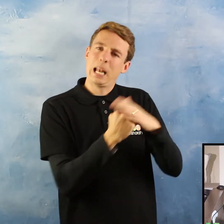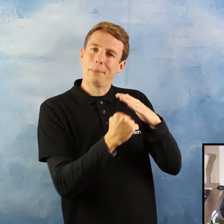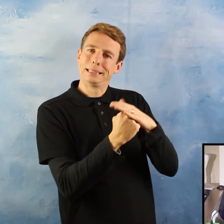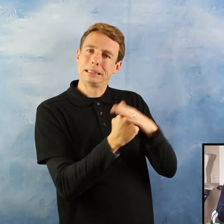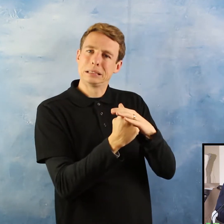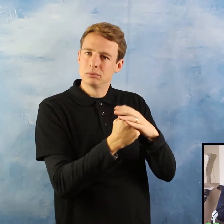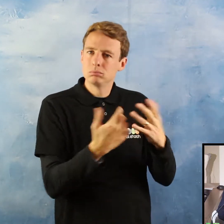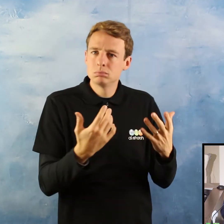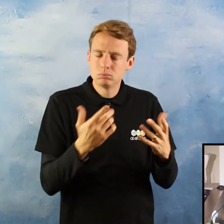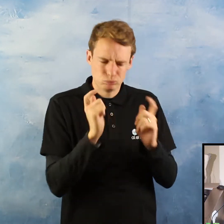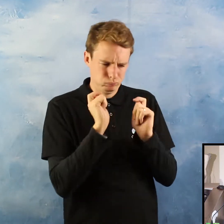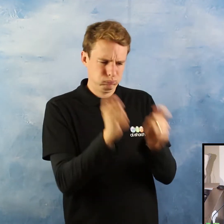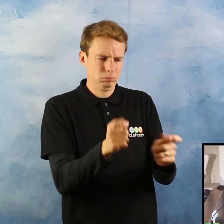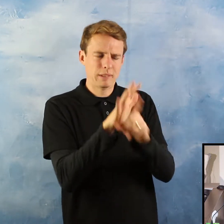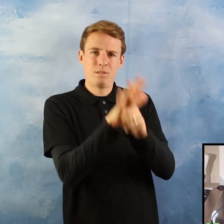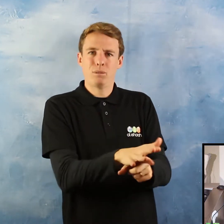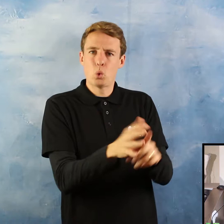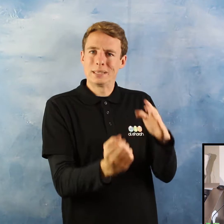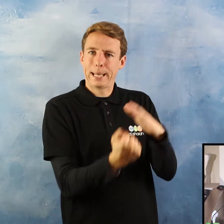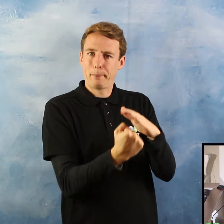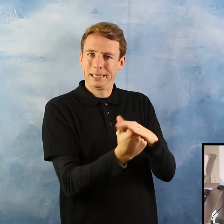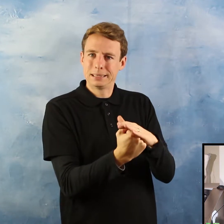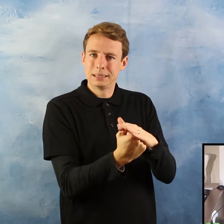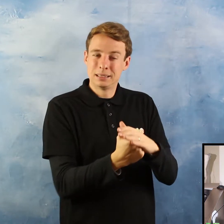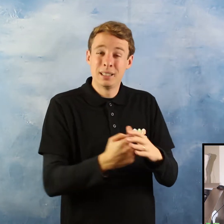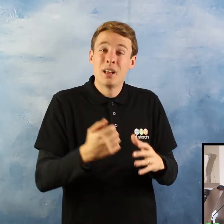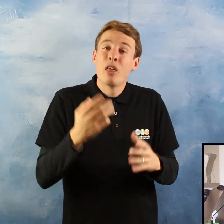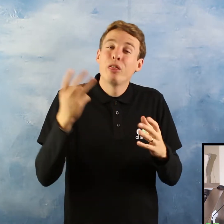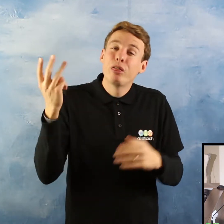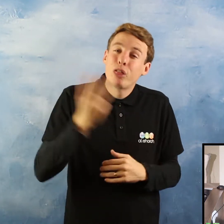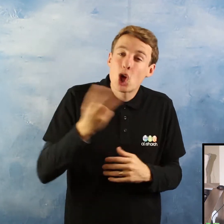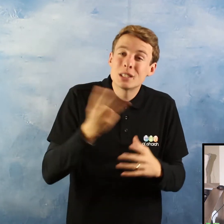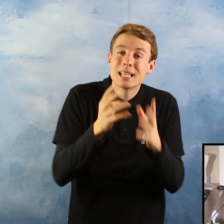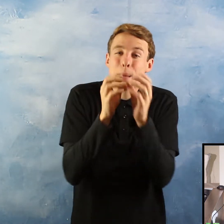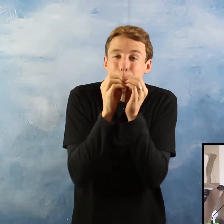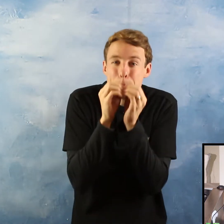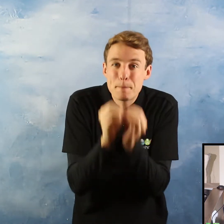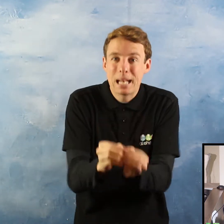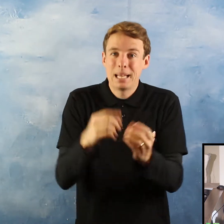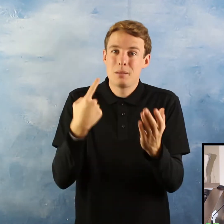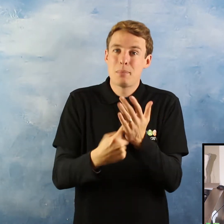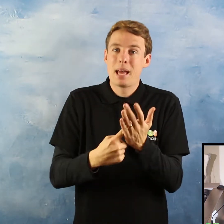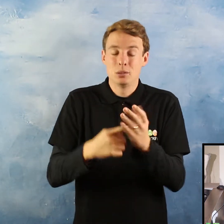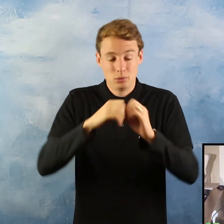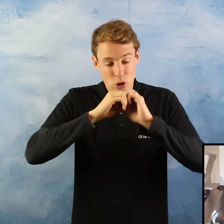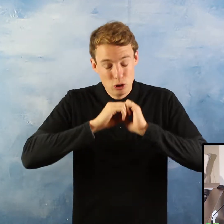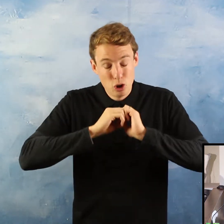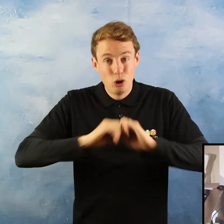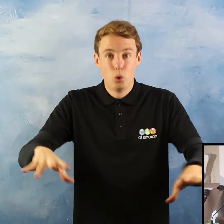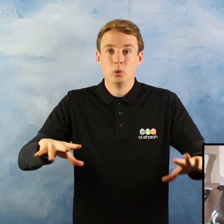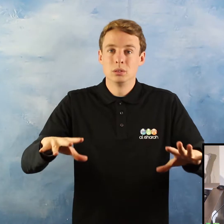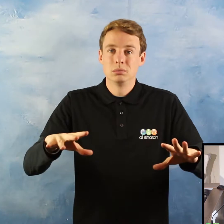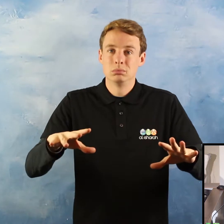government limit or other limit, then lose 13 billion. So if alcohol